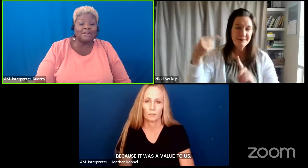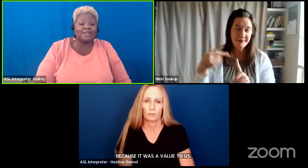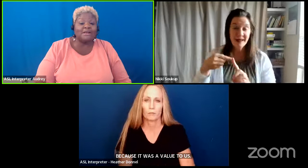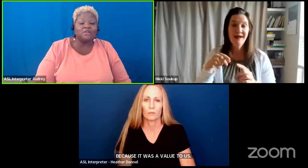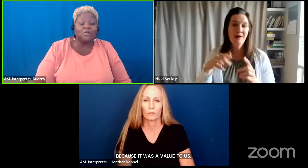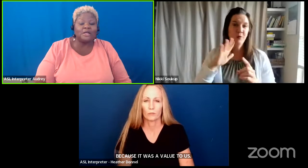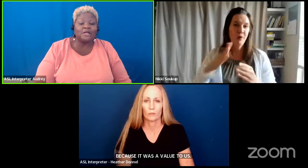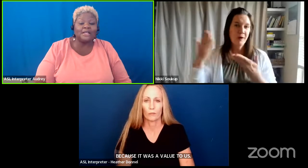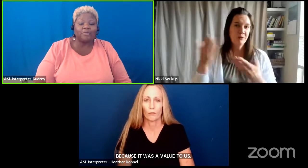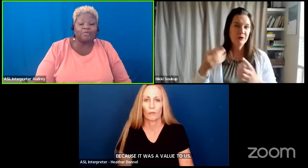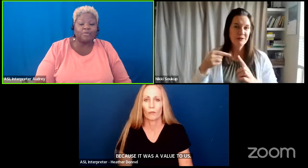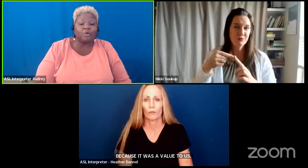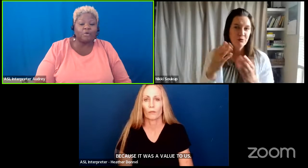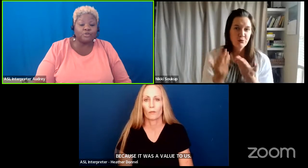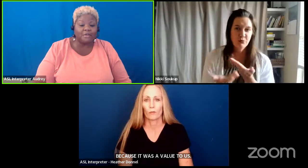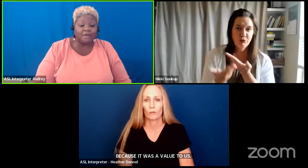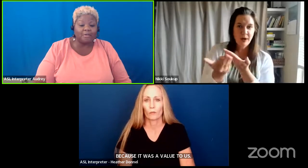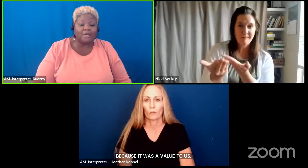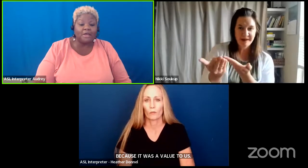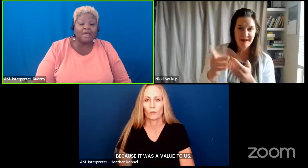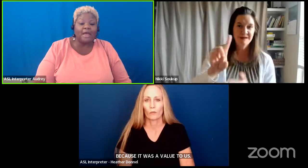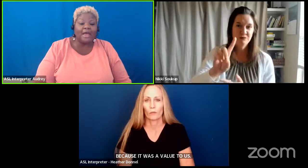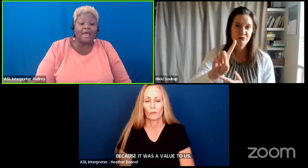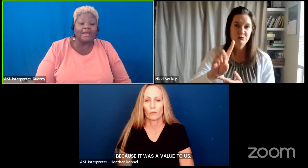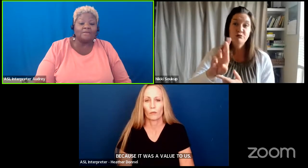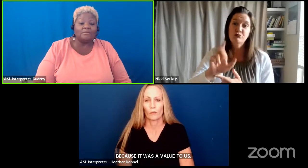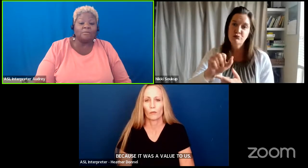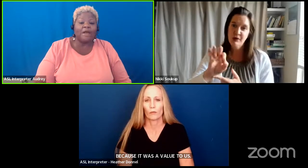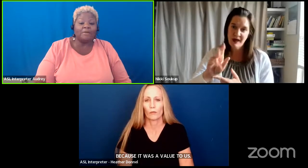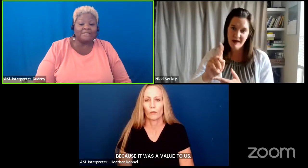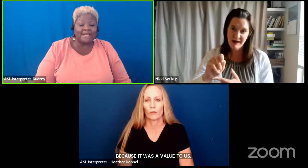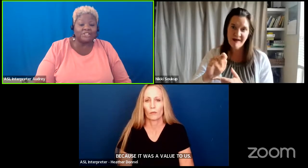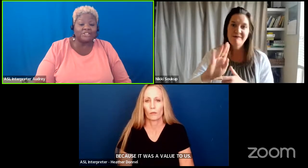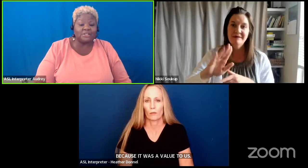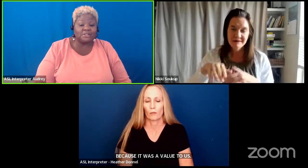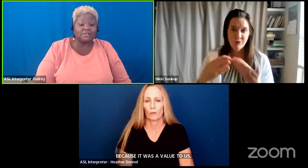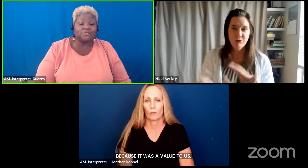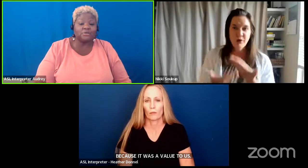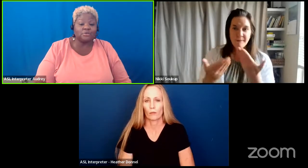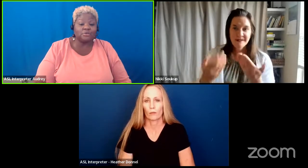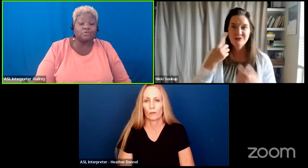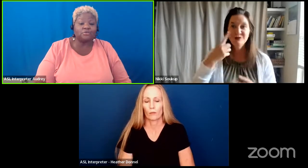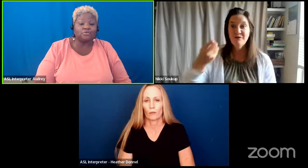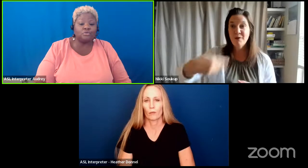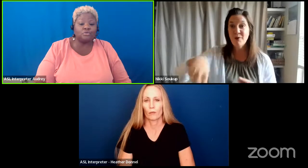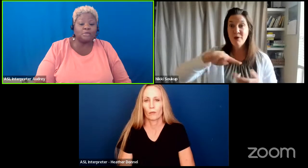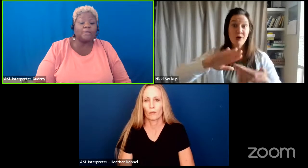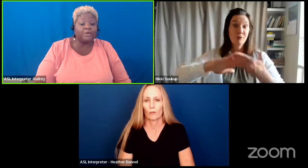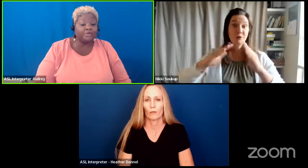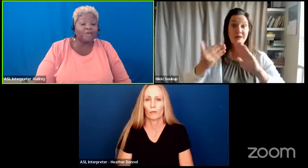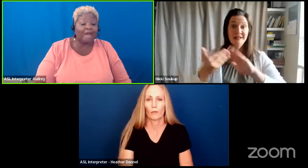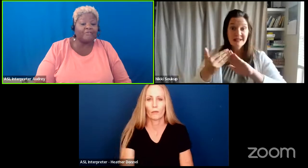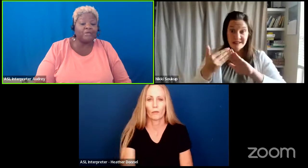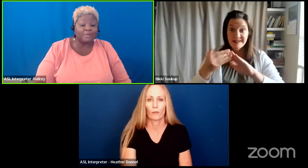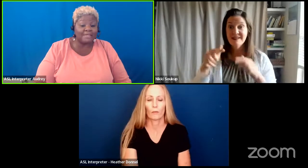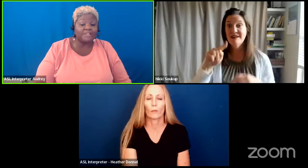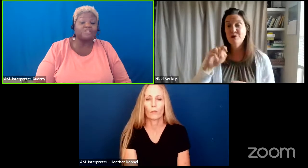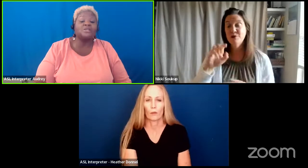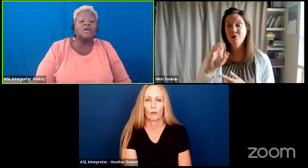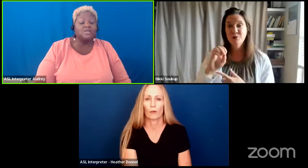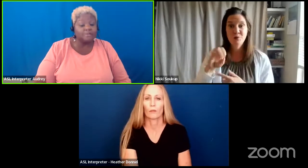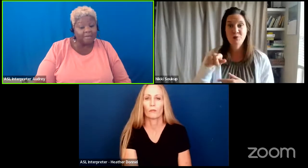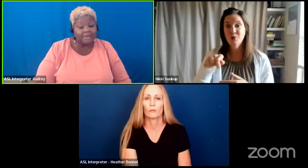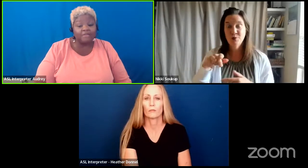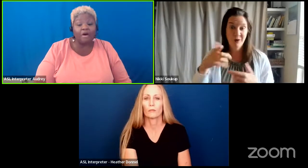information and doing a collaborative approach with them and recommendations to coming up with a draft of